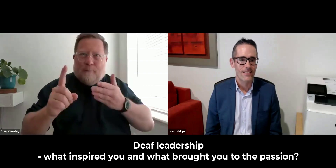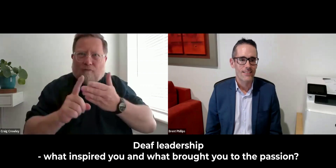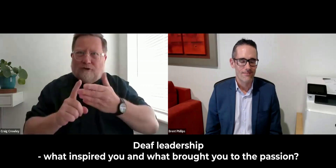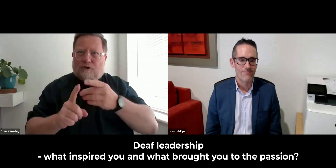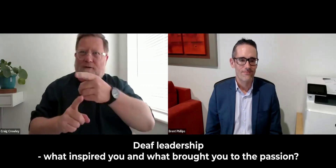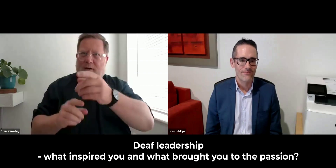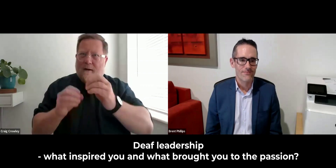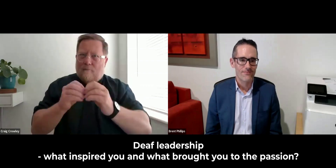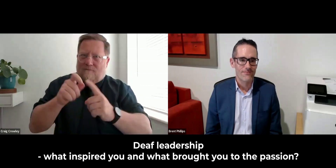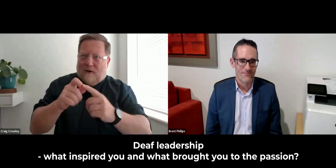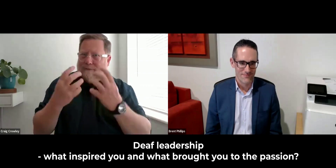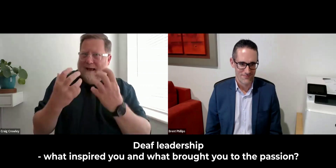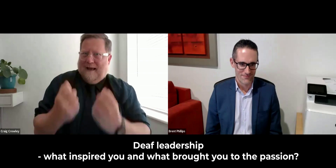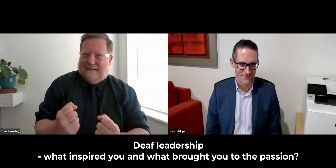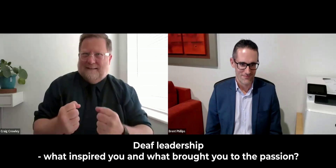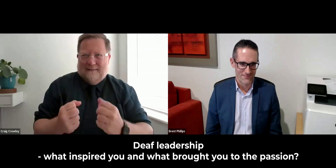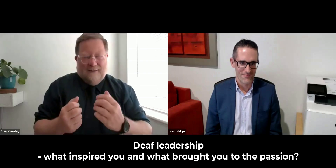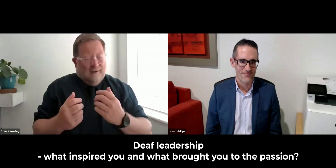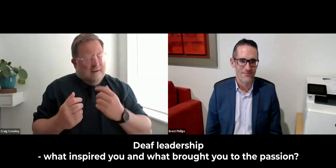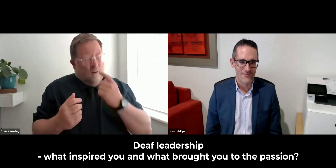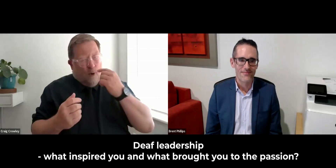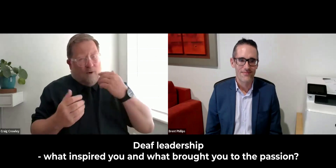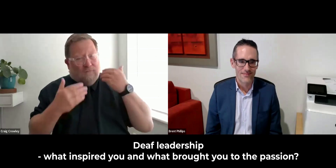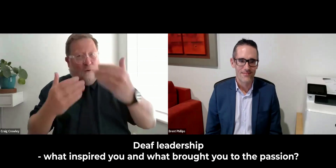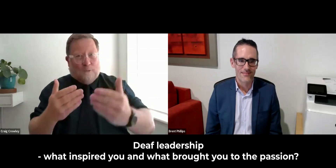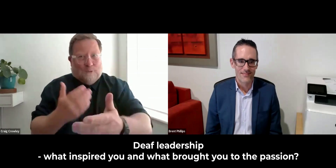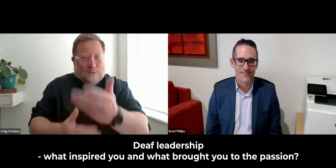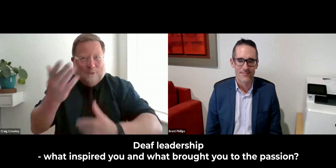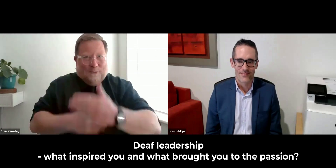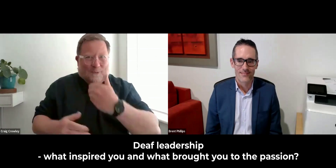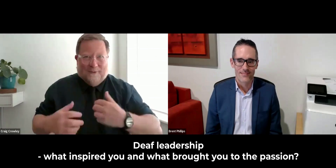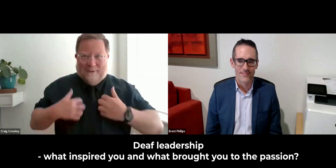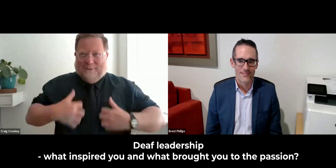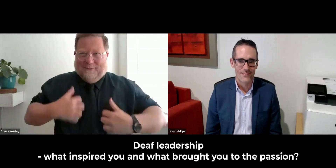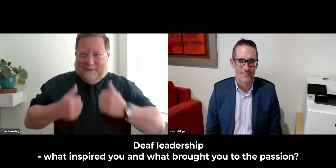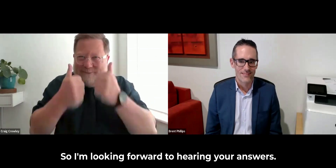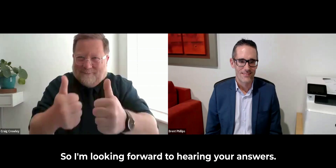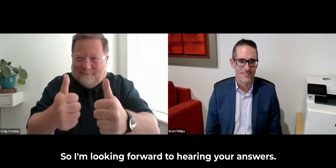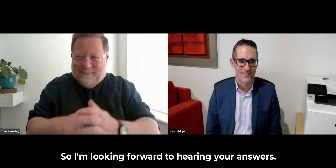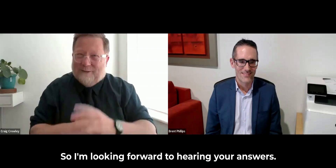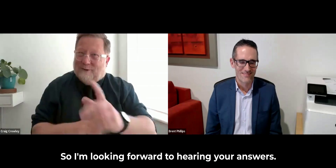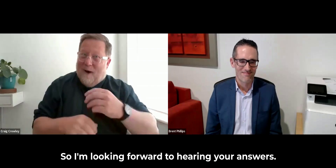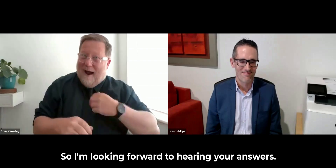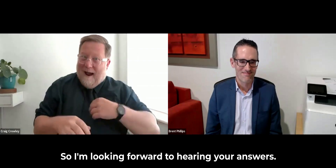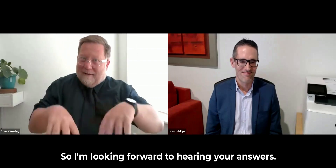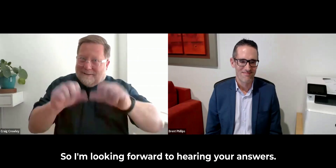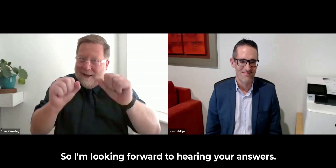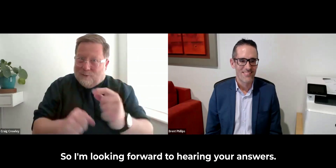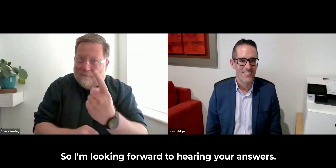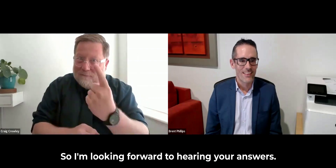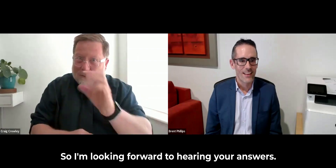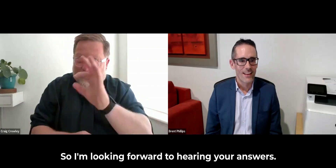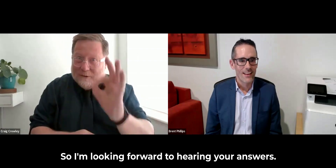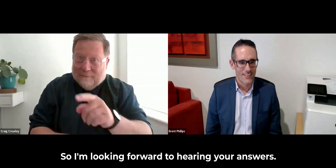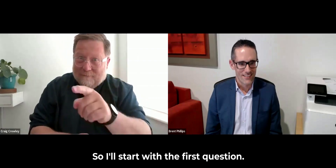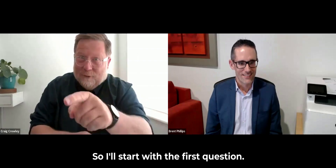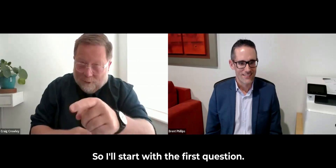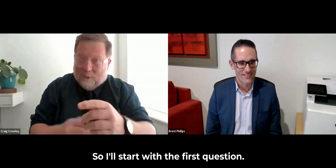what inspired you, and what brought you to the passion. So I'm looking forward to hearing your answers. So